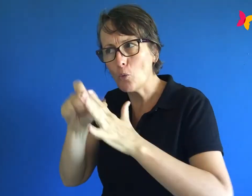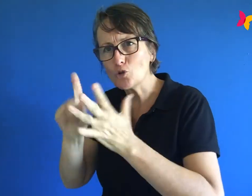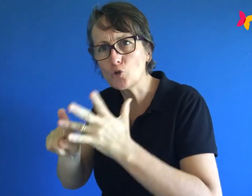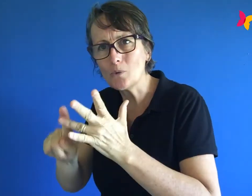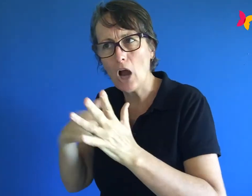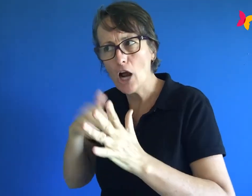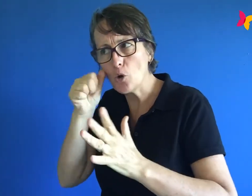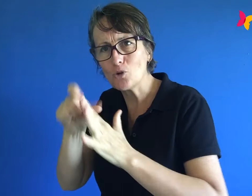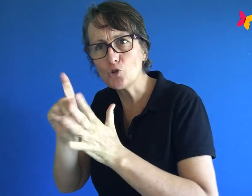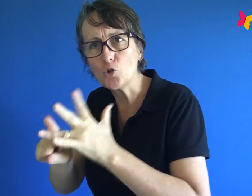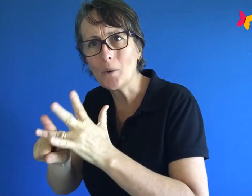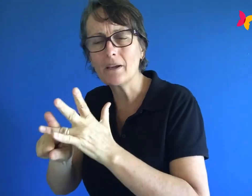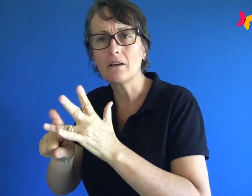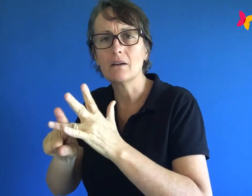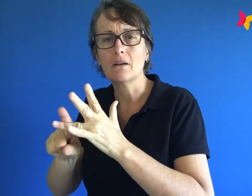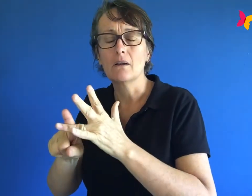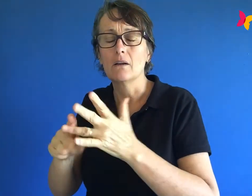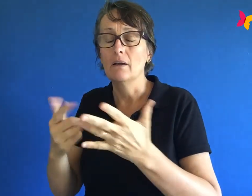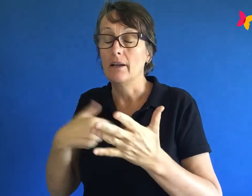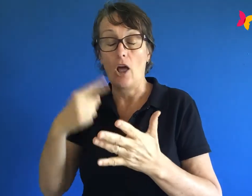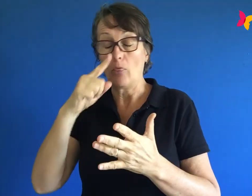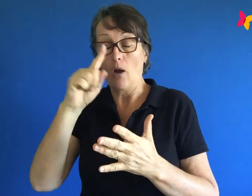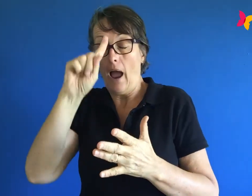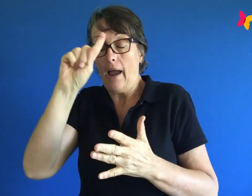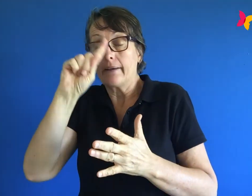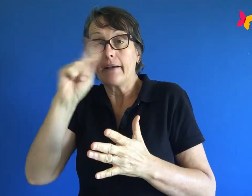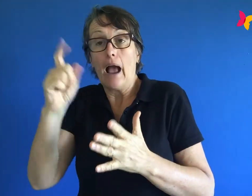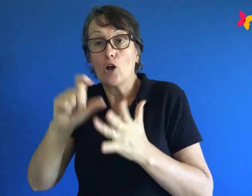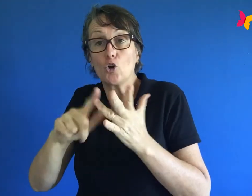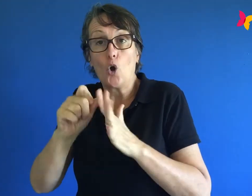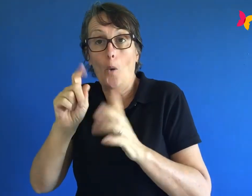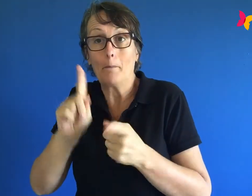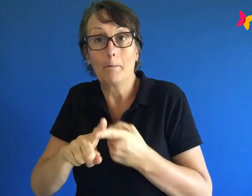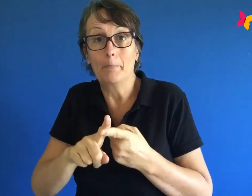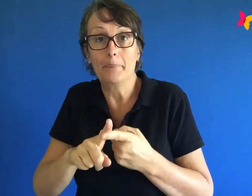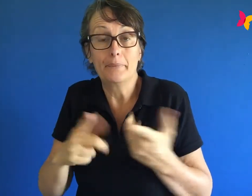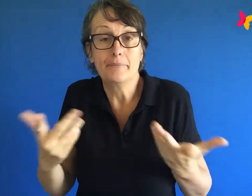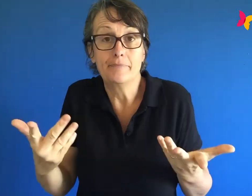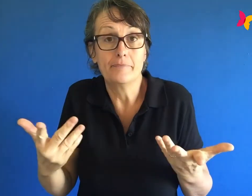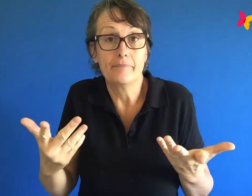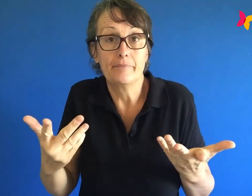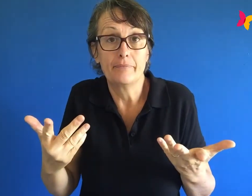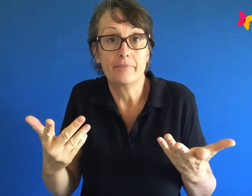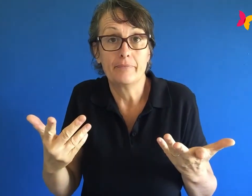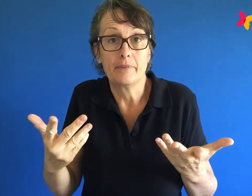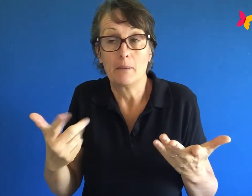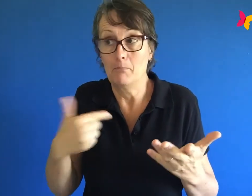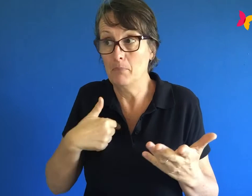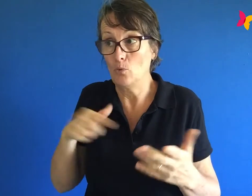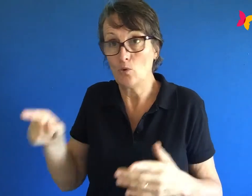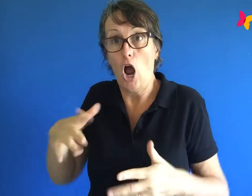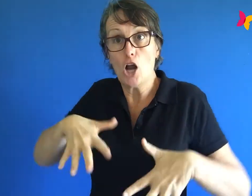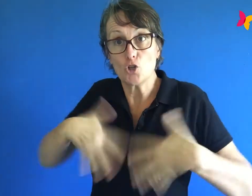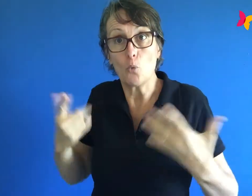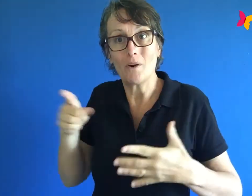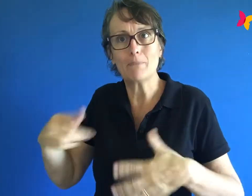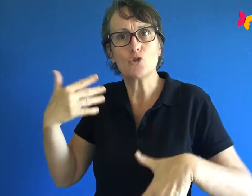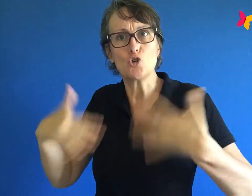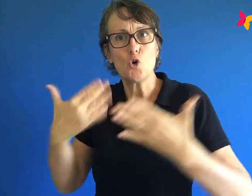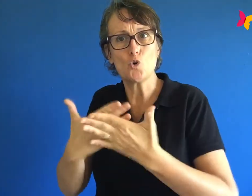and so I was just like, right, I can't cope with this, there's going to be no self-harm on my watch today. Just pause